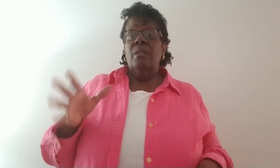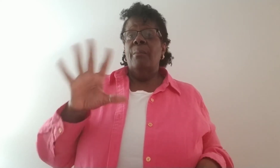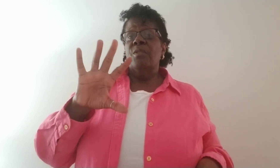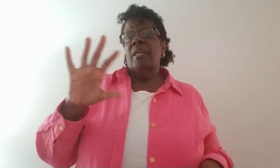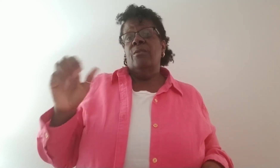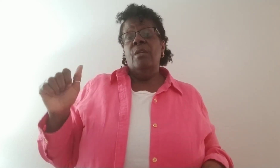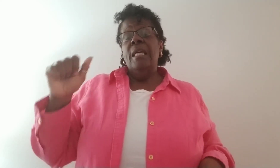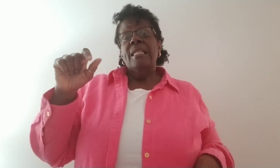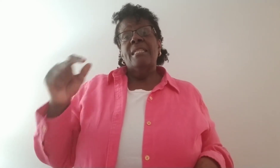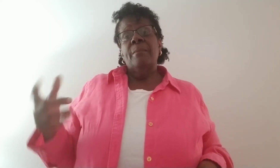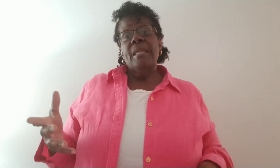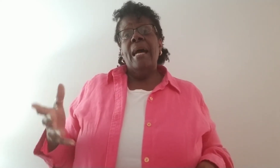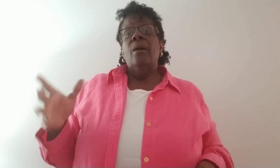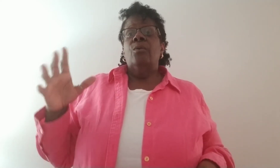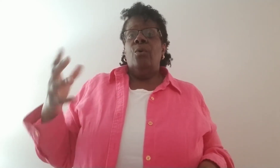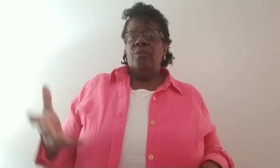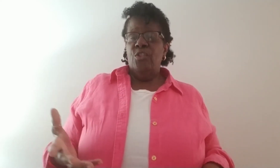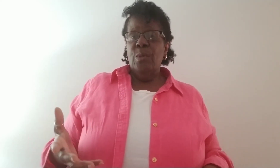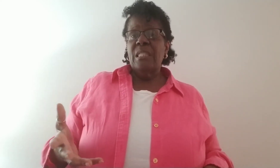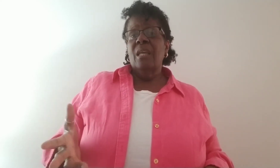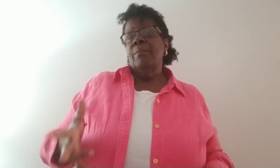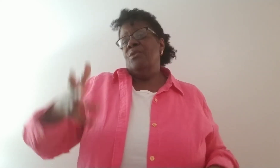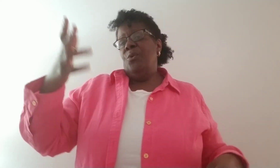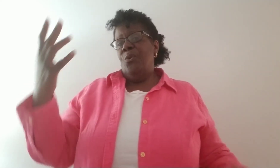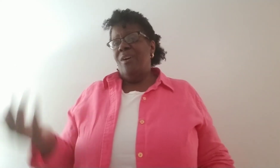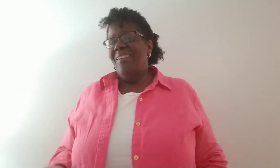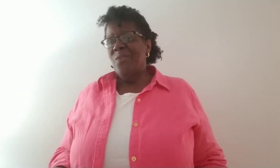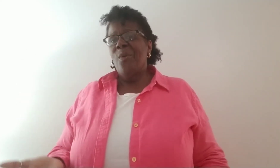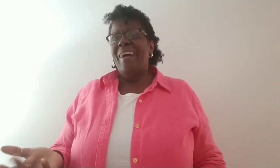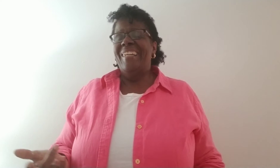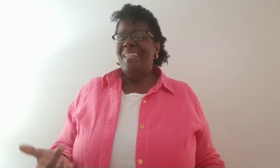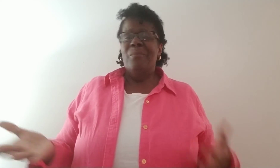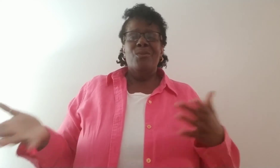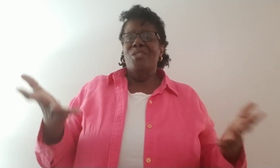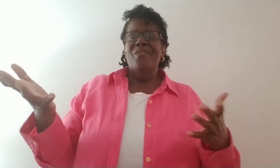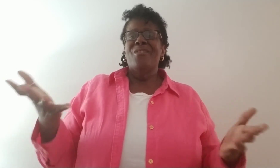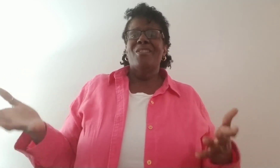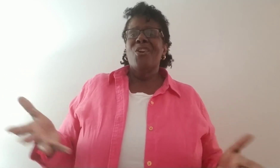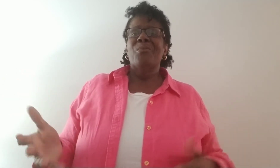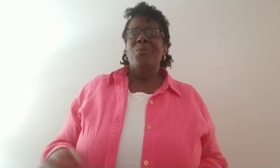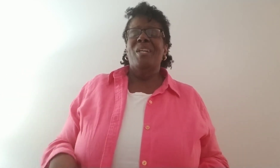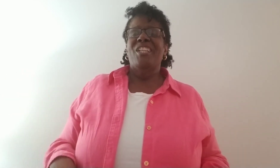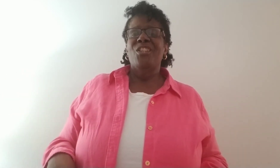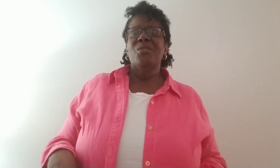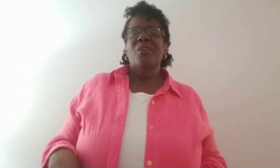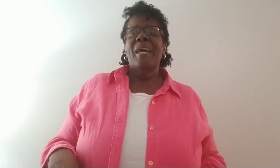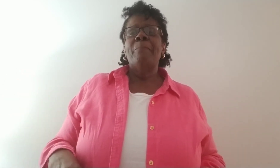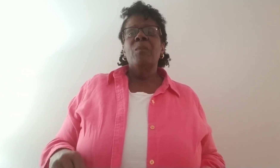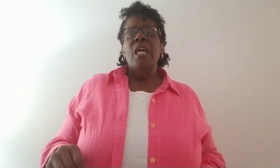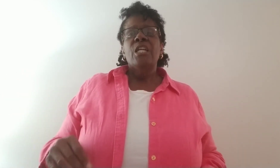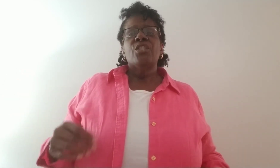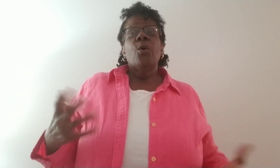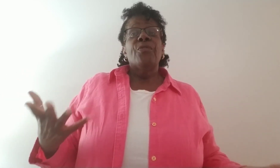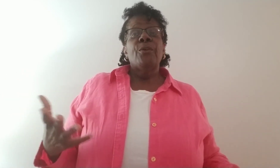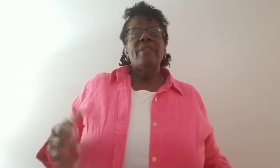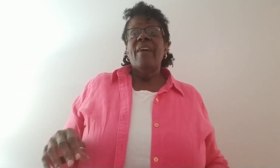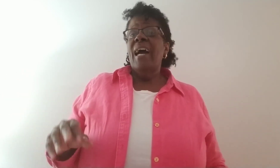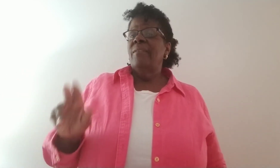numbers that are step down or the twist numbers or the rocking numbers, whichever term you want to use, okay? So 35 is